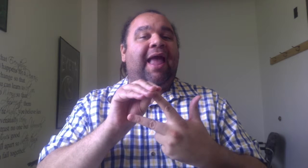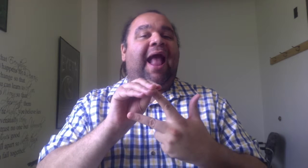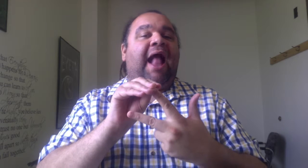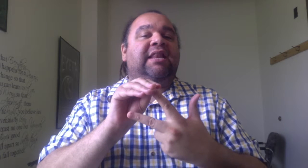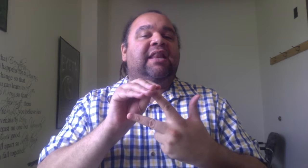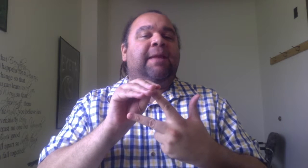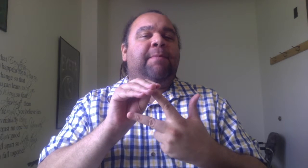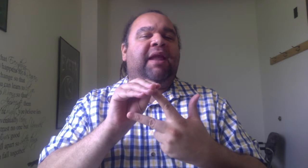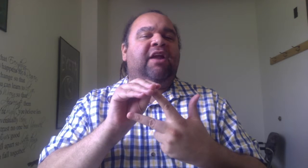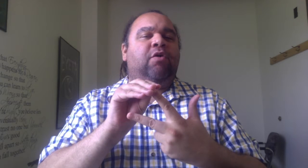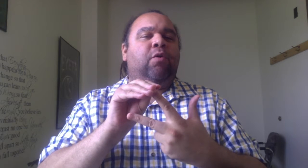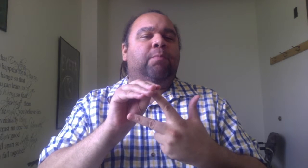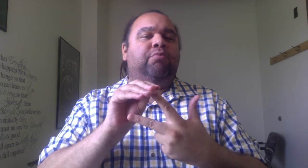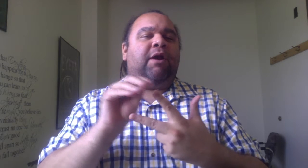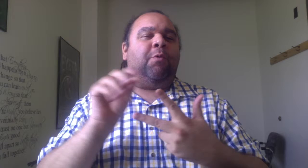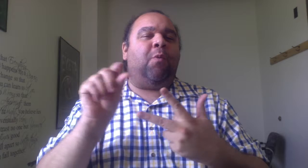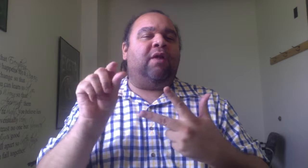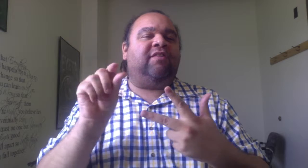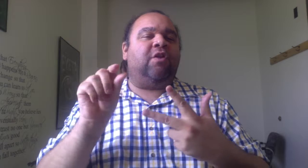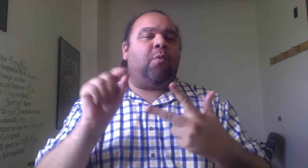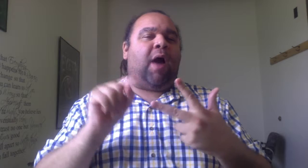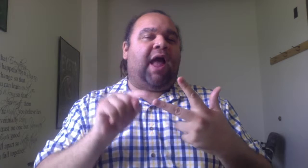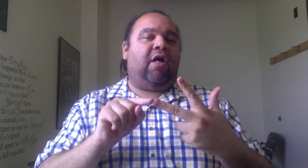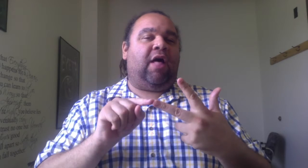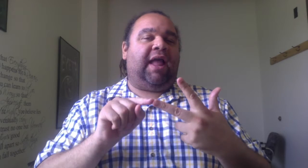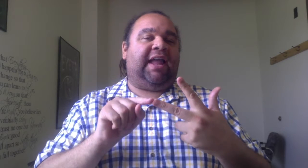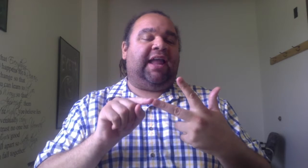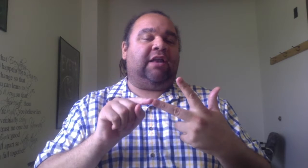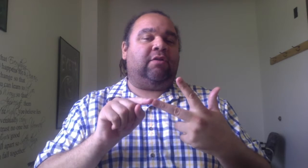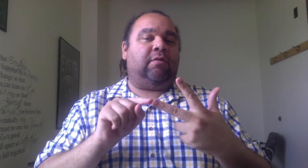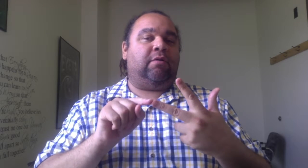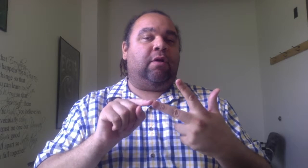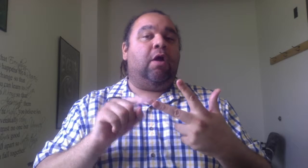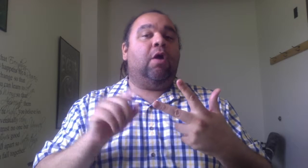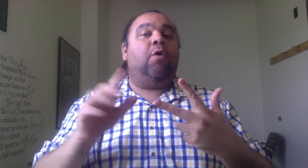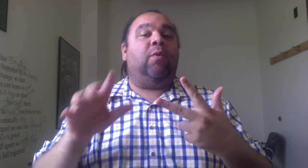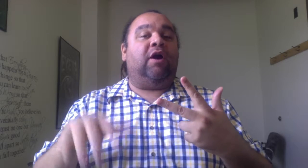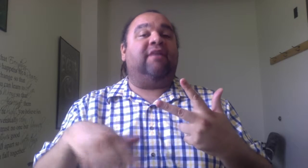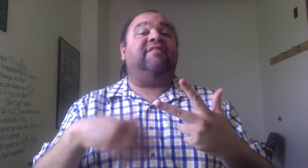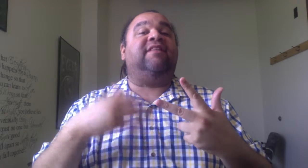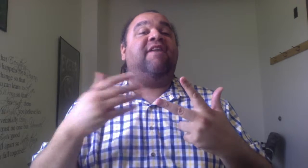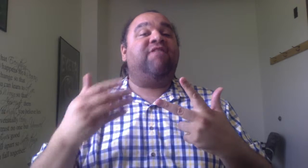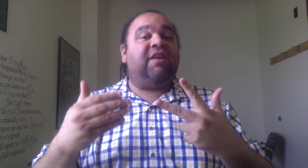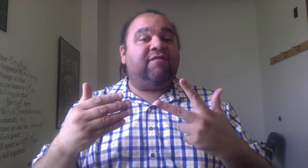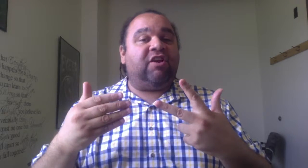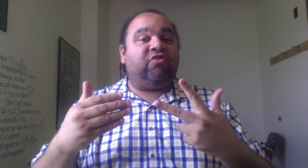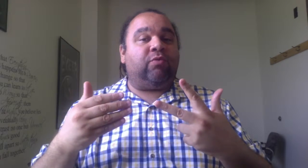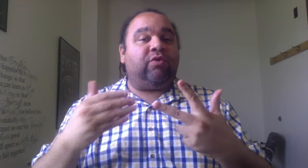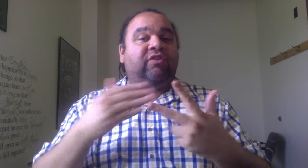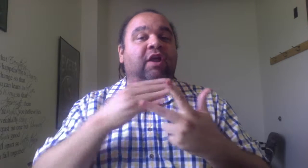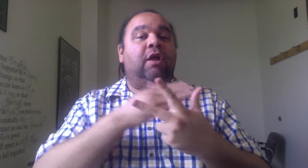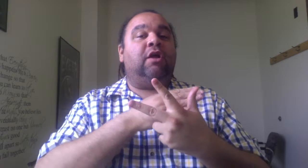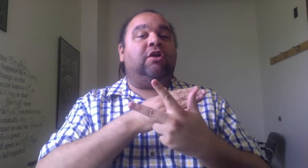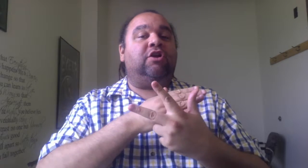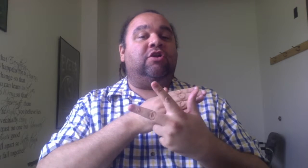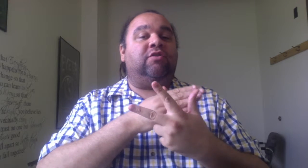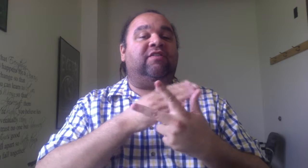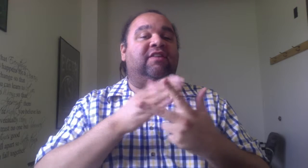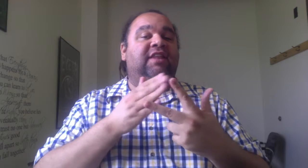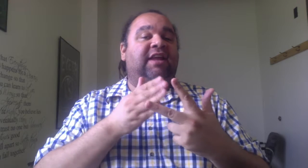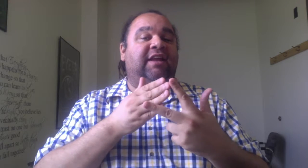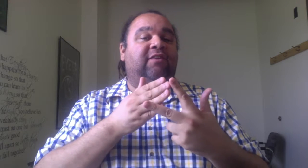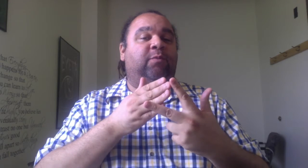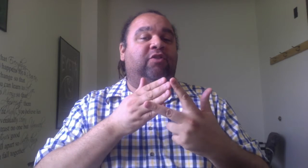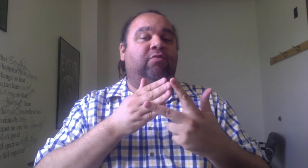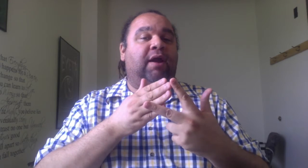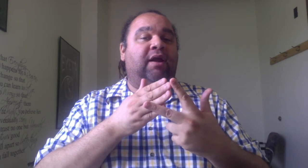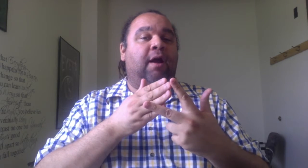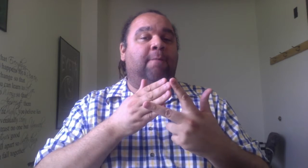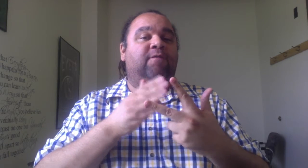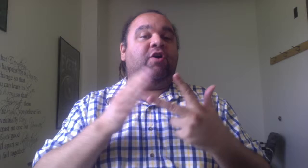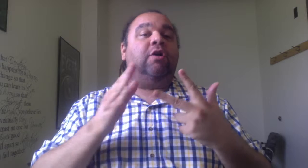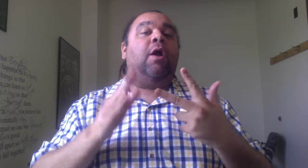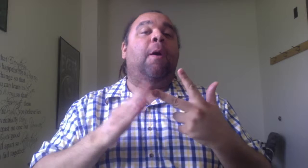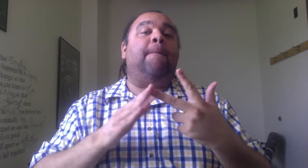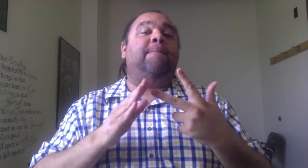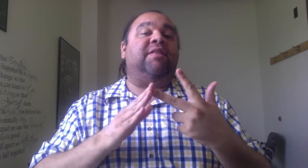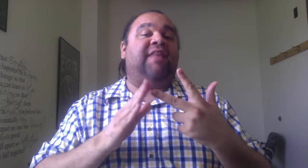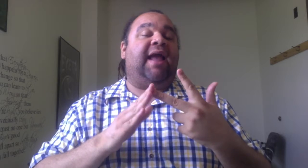and then they may incorporate once in a while a handle. Whereas deaf individuals use these with great comfort, but they